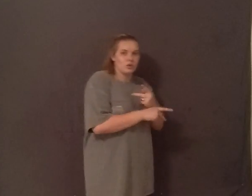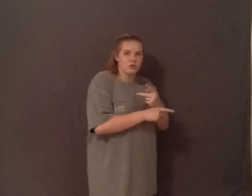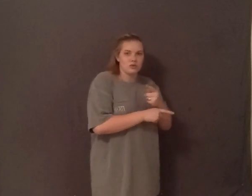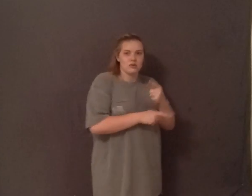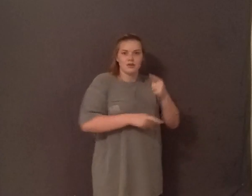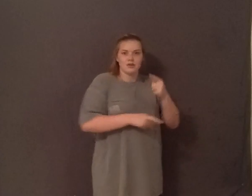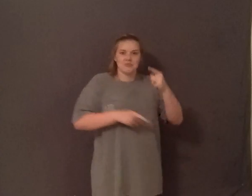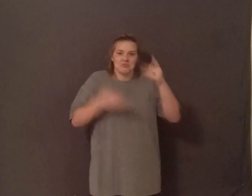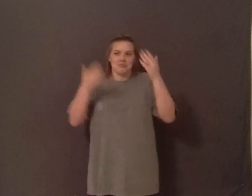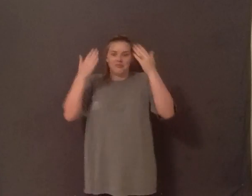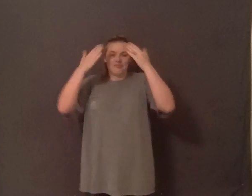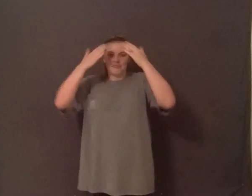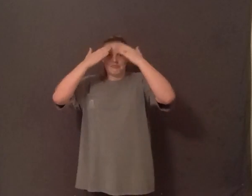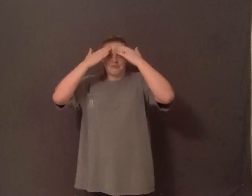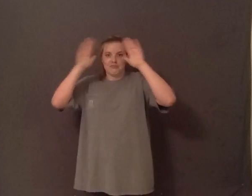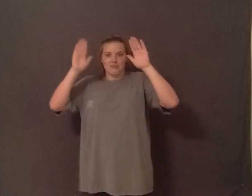anxiety. You can't have stress. It's impossible.